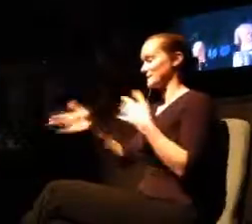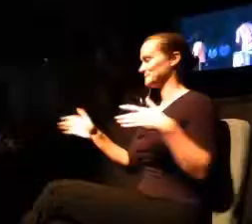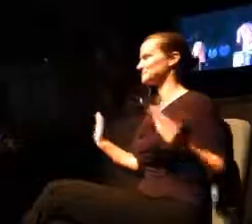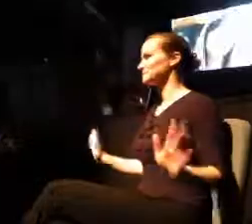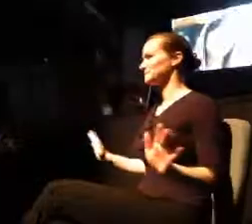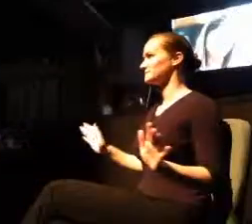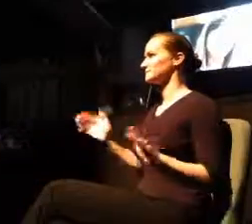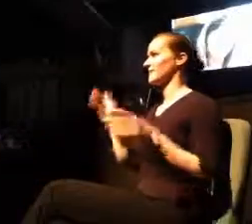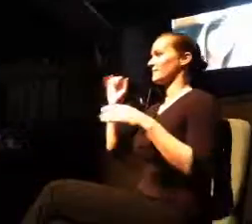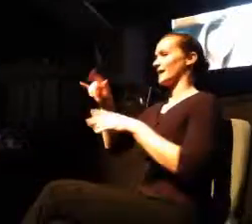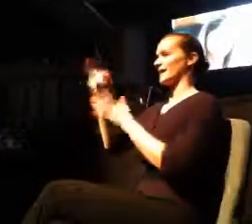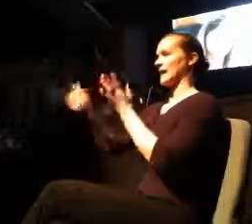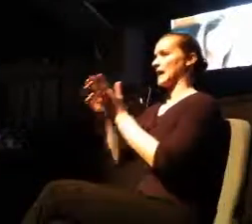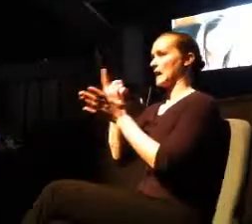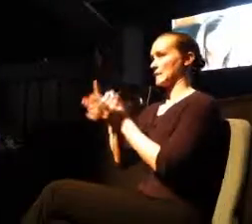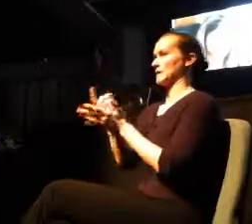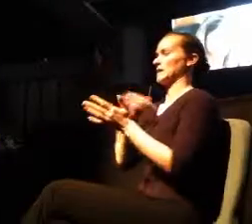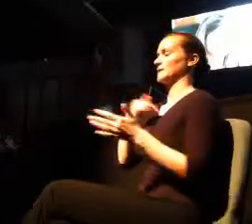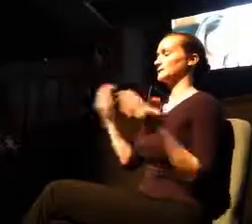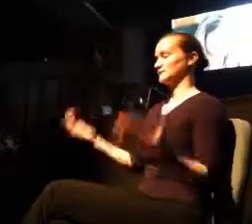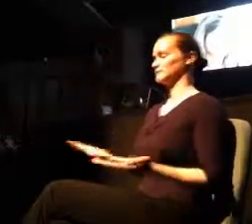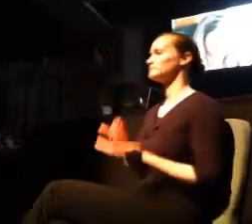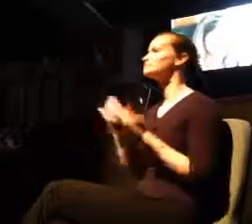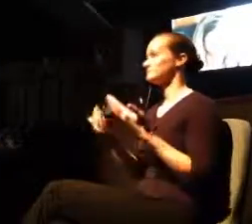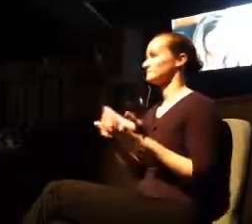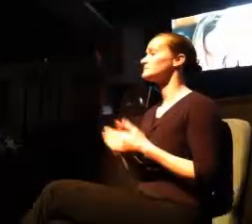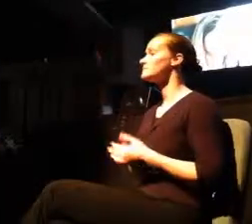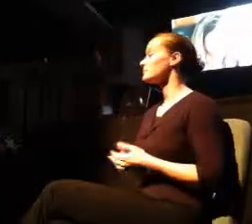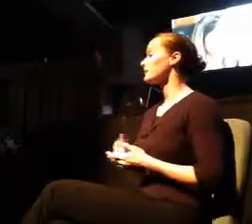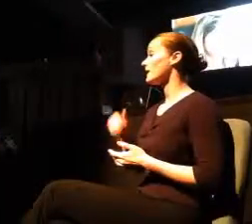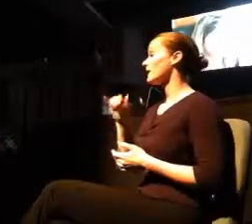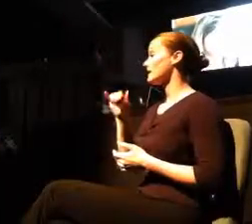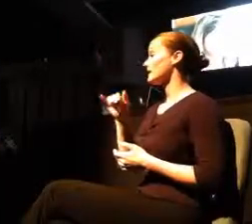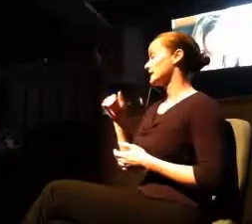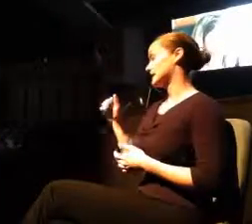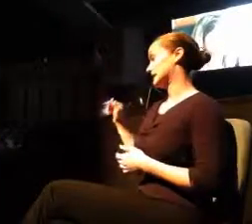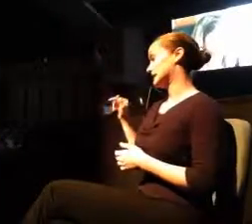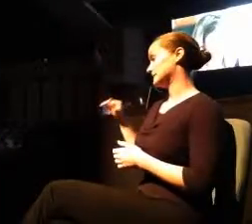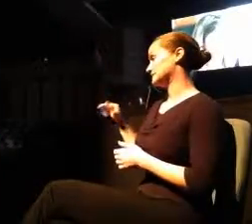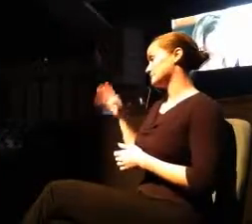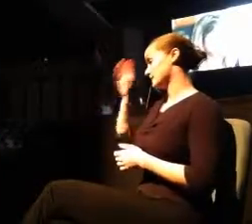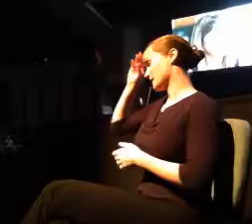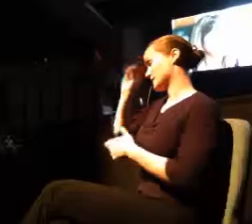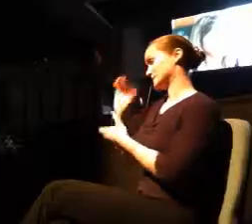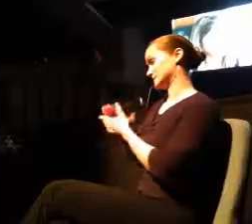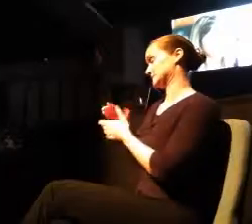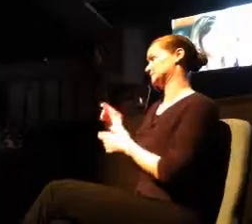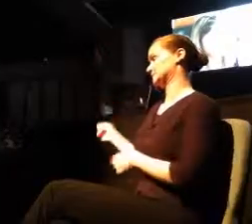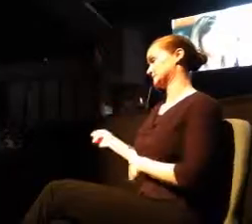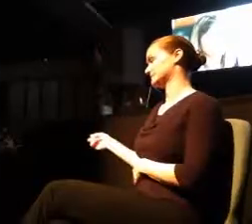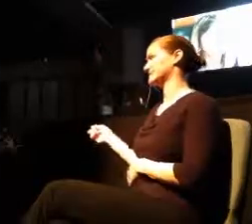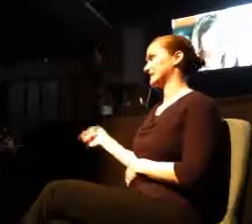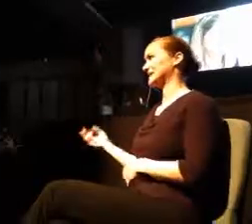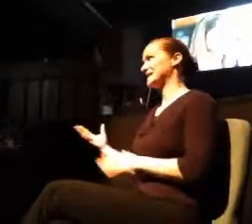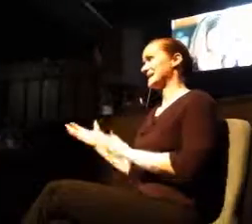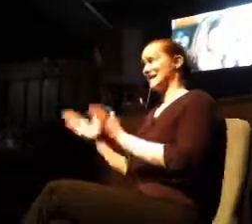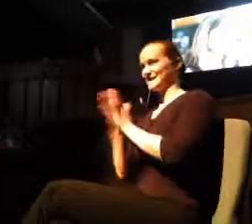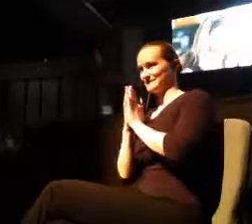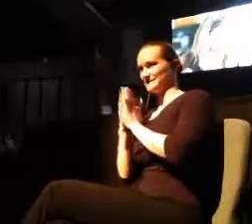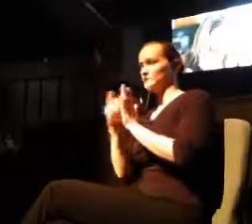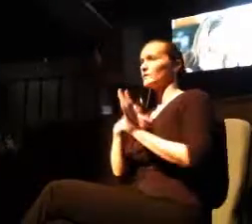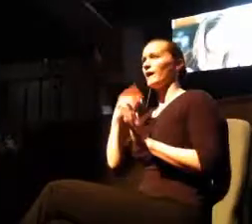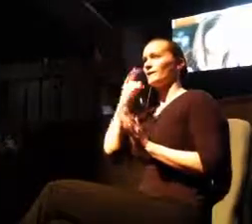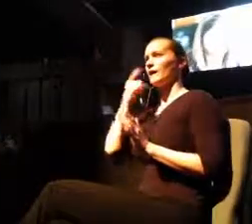the time, wow, this is something that Aaron, you know, he did, you know, ask me for, and I thought naively, okay, I'm doing